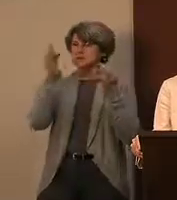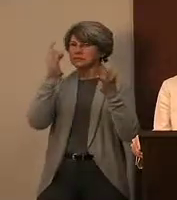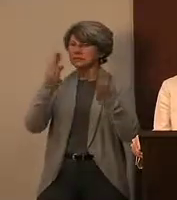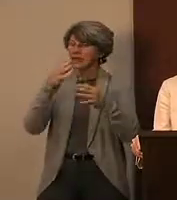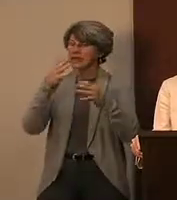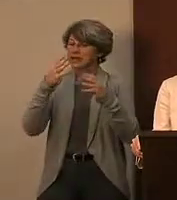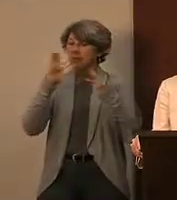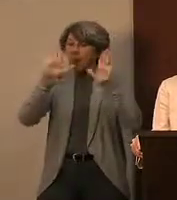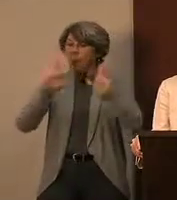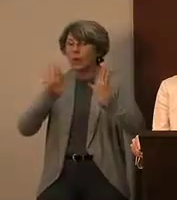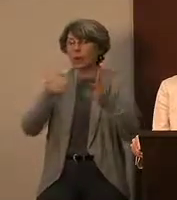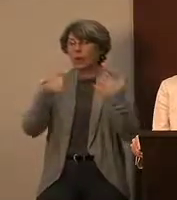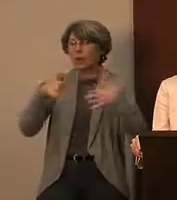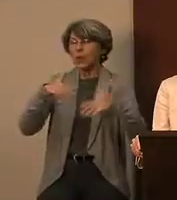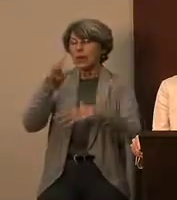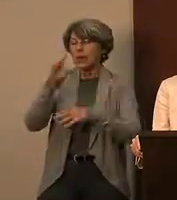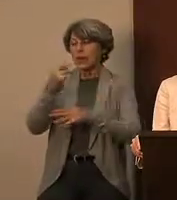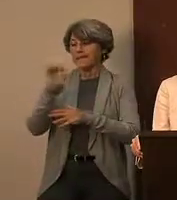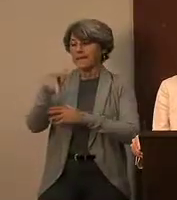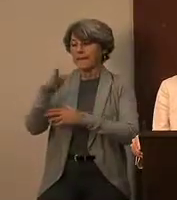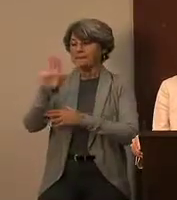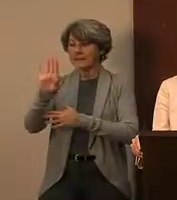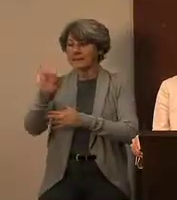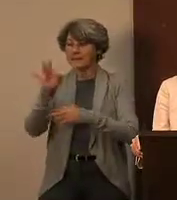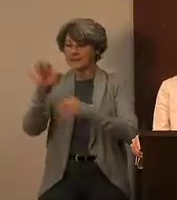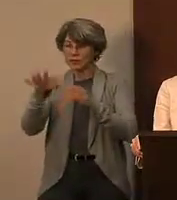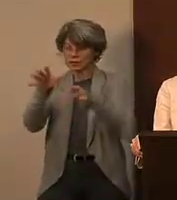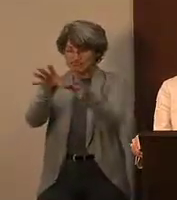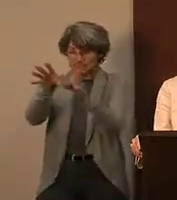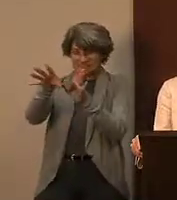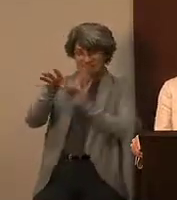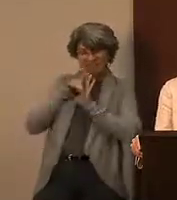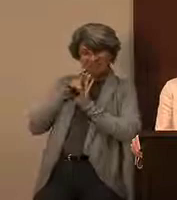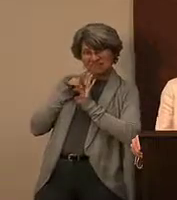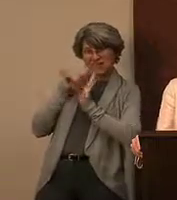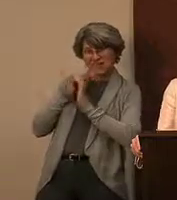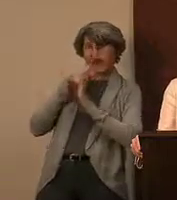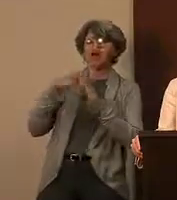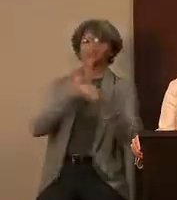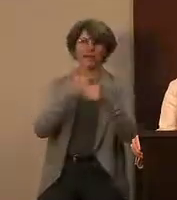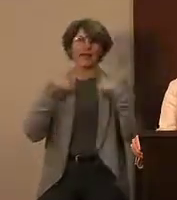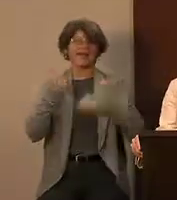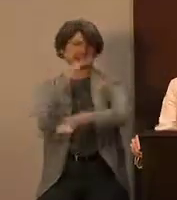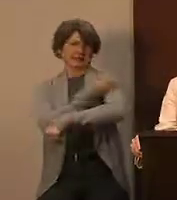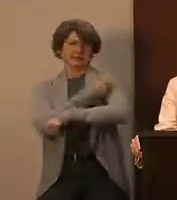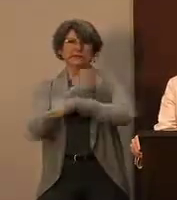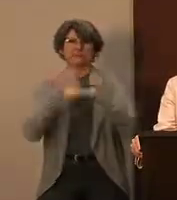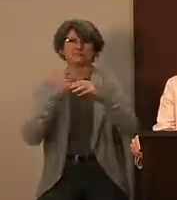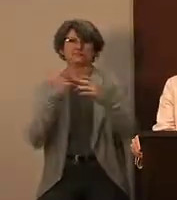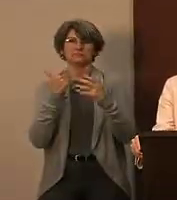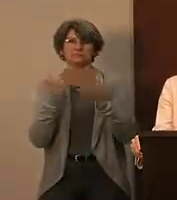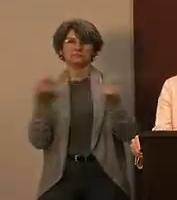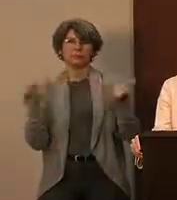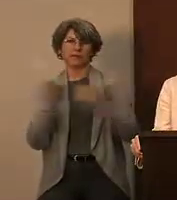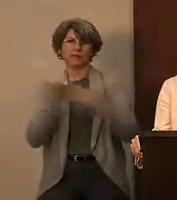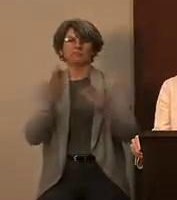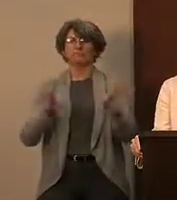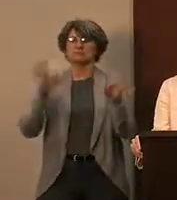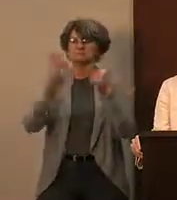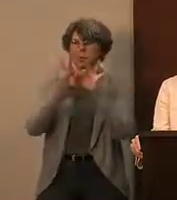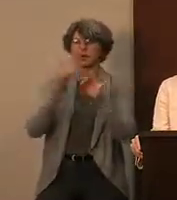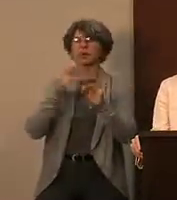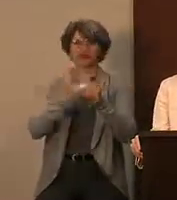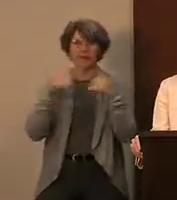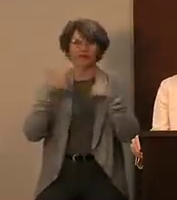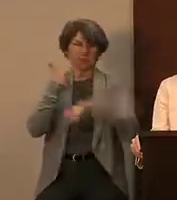does contact that, is we do have a vaccine to prevent this. So for healthcare workers, this is very important because we have a vaccine